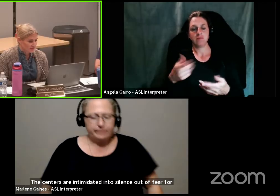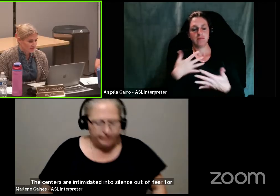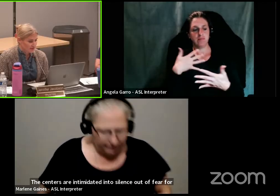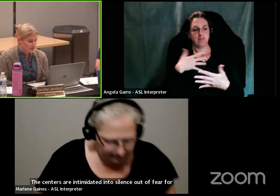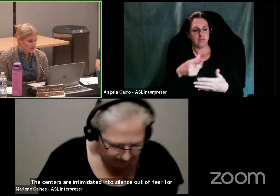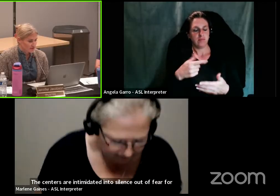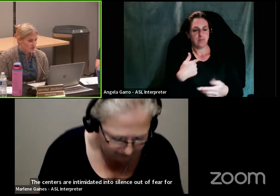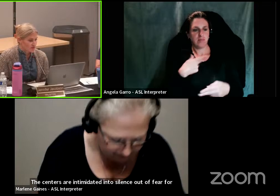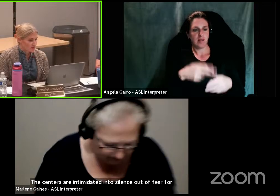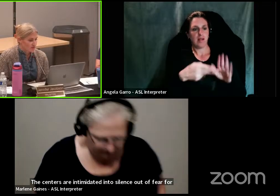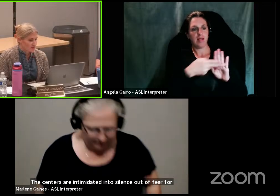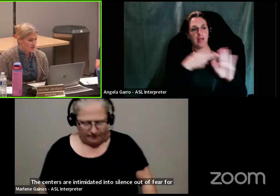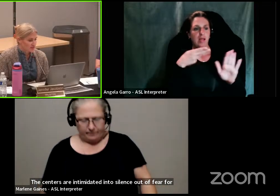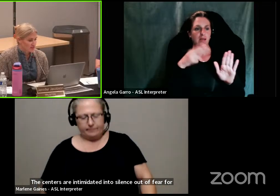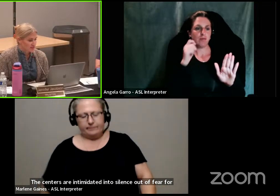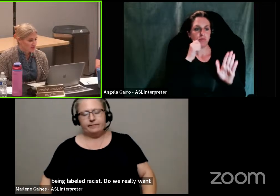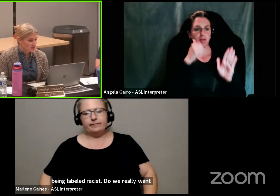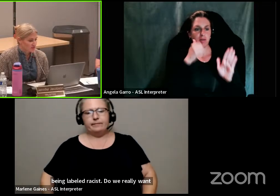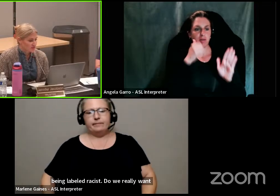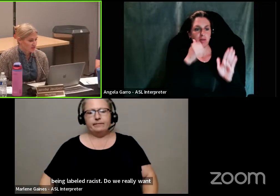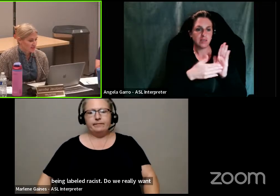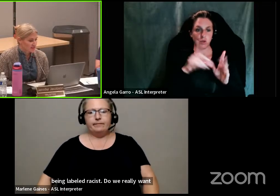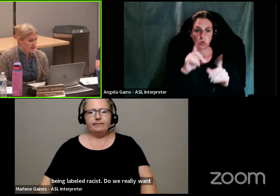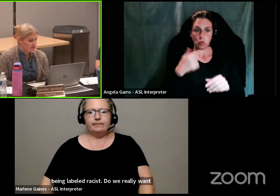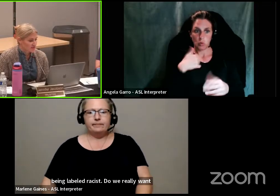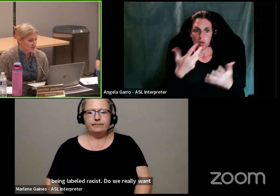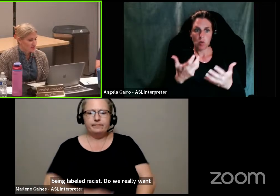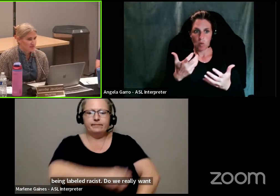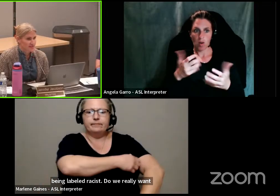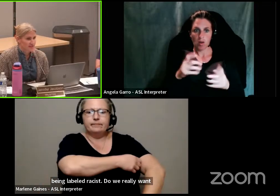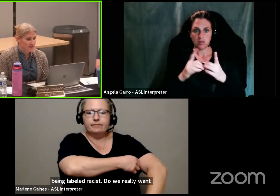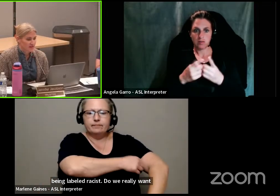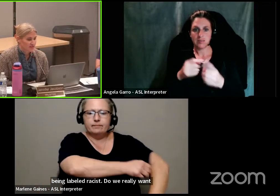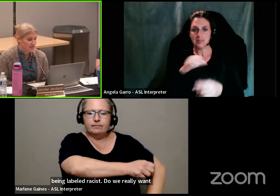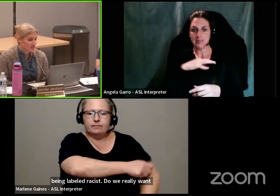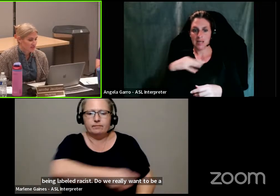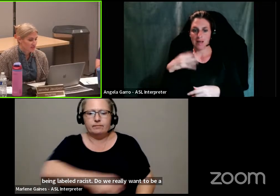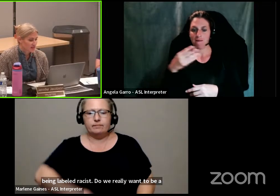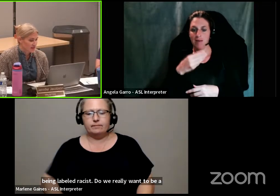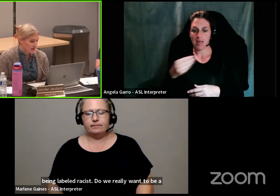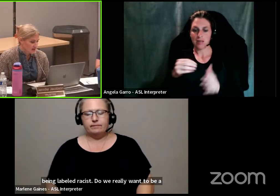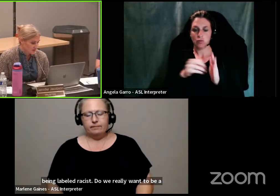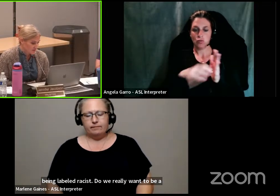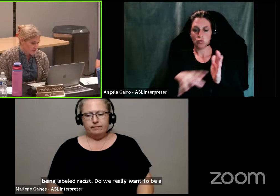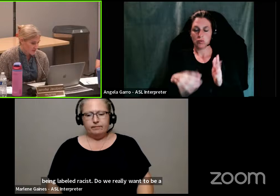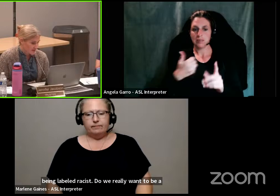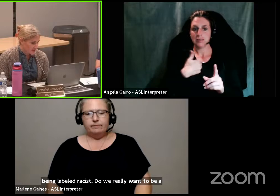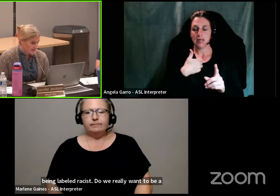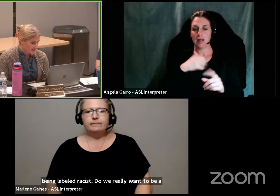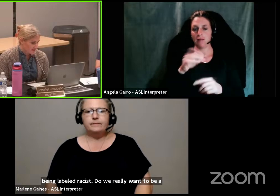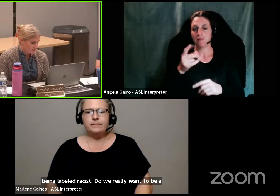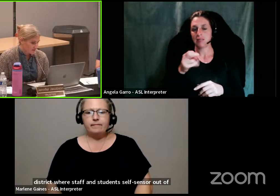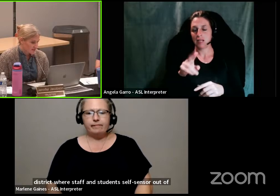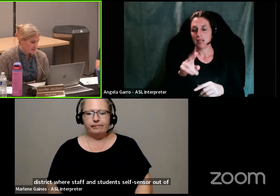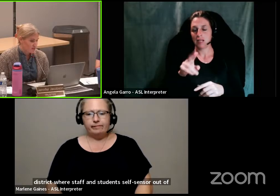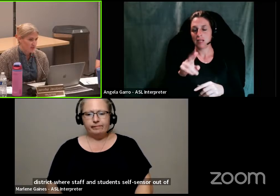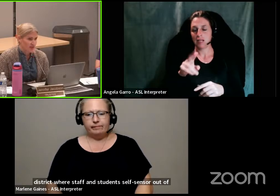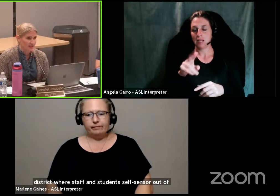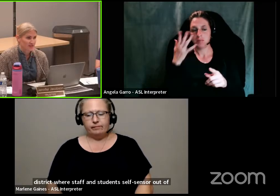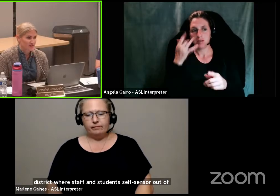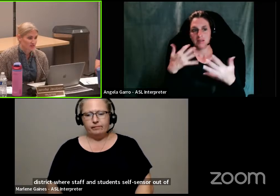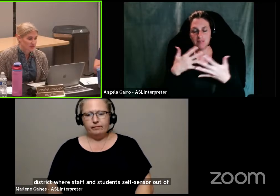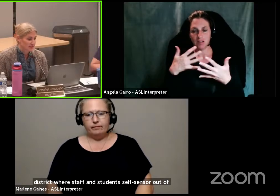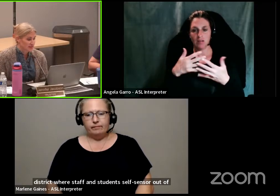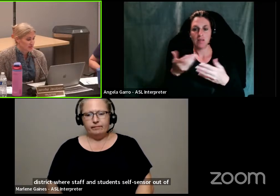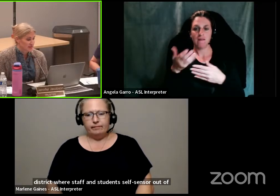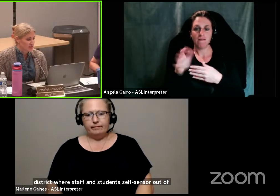racist. Do we really want to be a district where staff and students self-censor out of fear and that forces